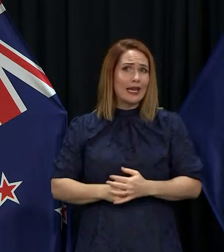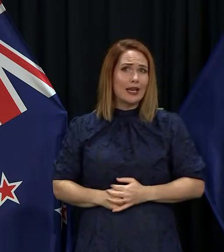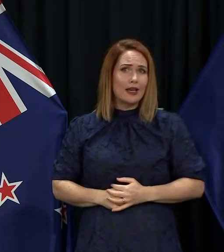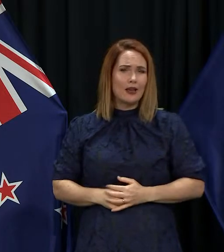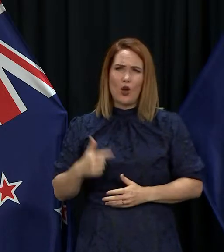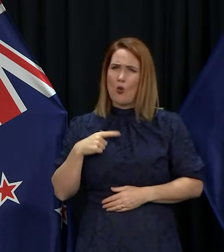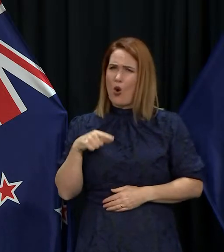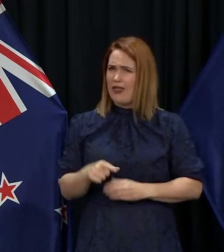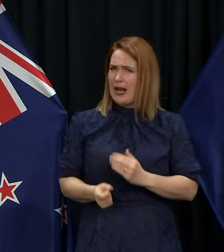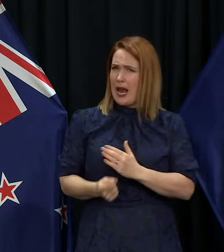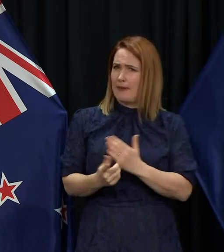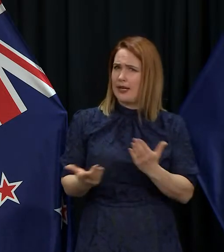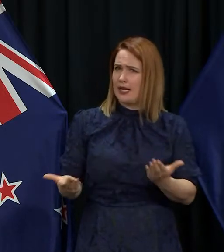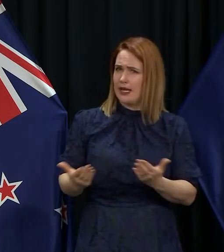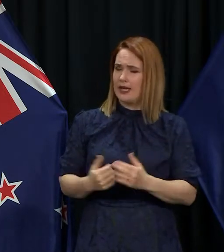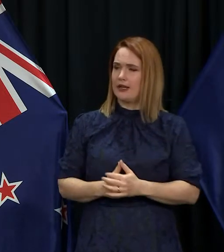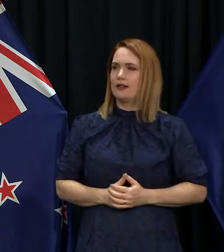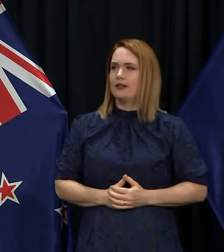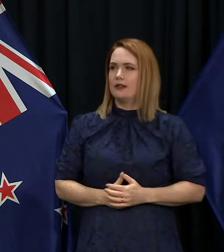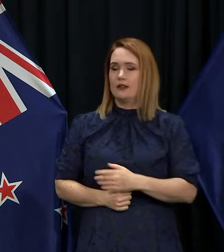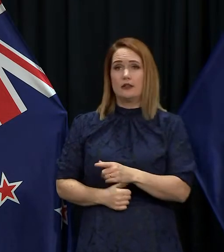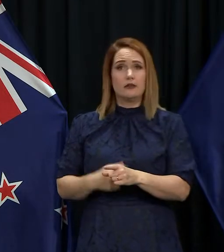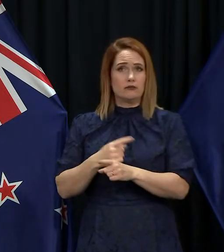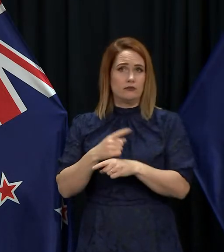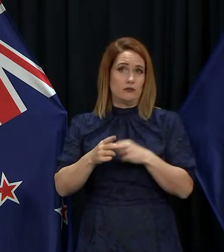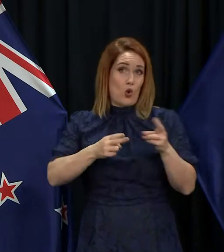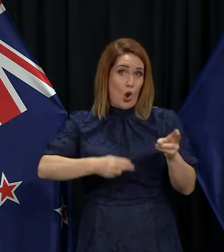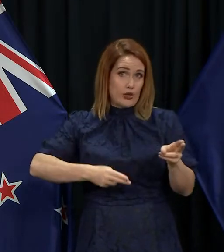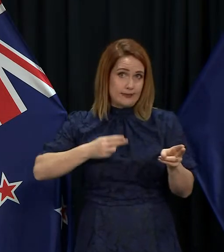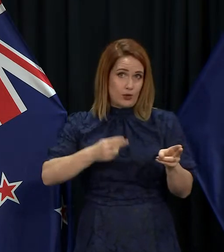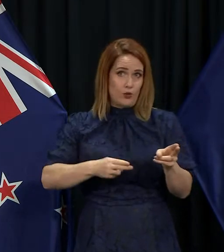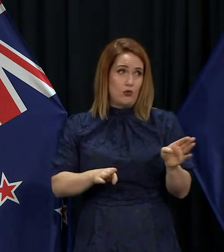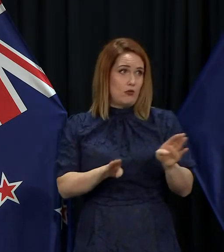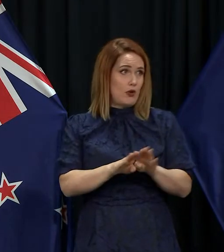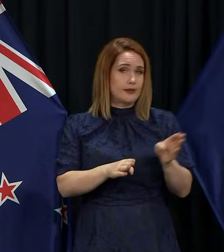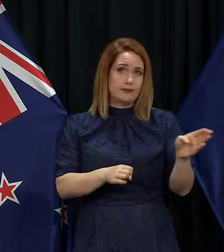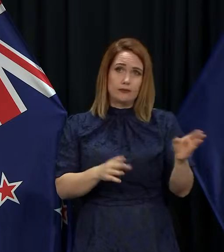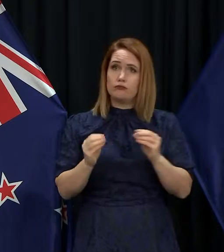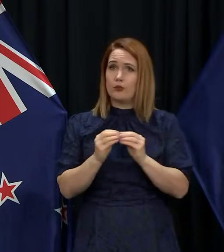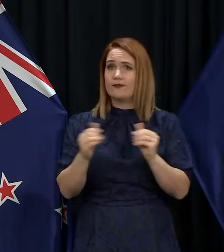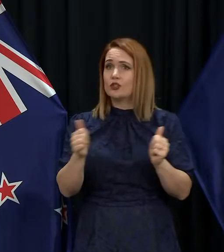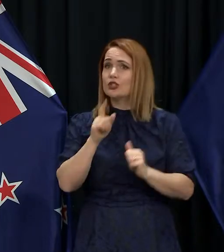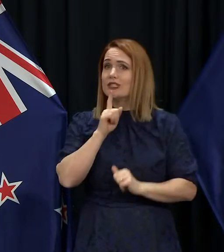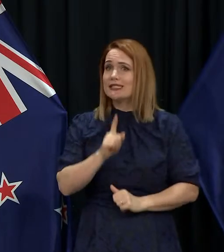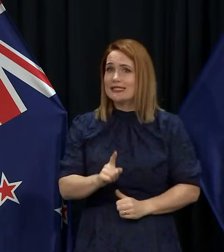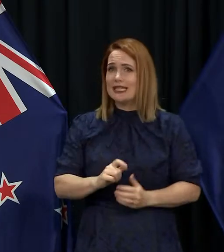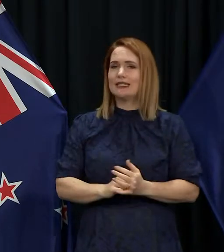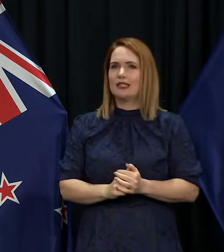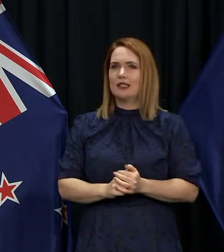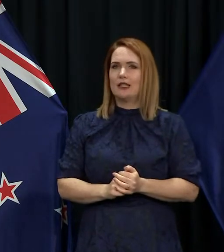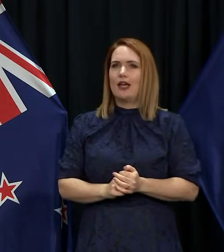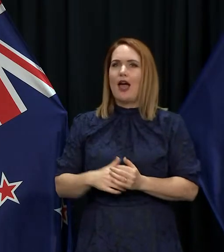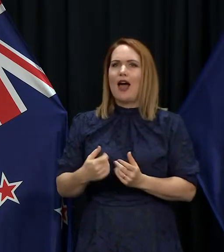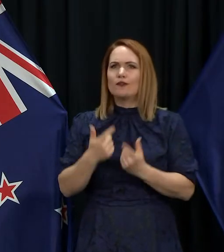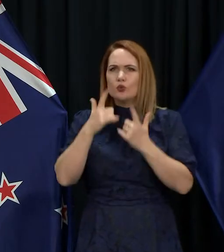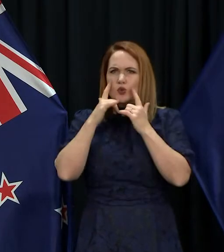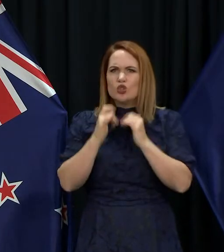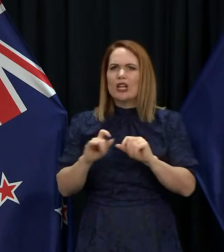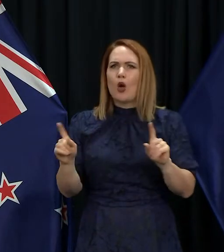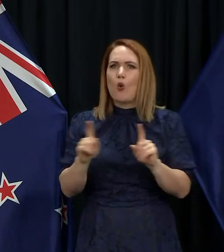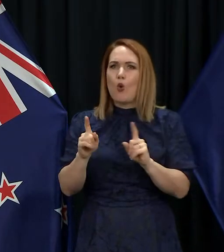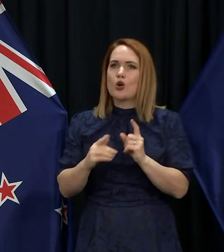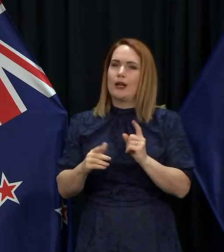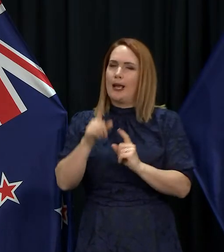why do you think that is? Well, for hospitalizations, as Dr. Bloomfield has said, we want to keep an eye on new admissions,